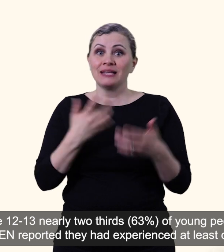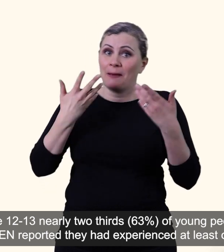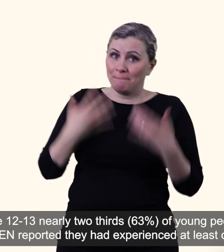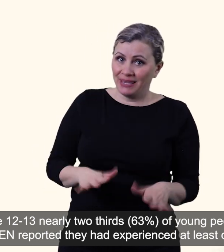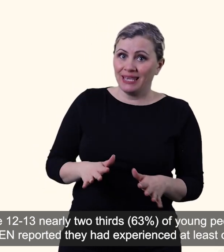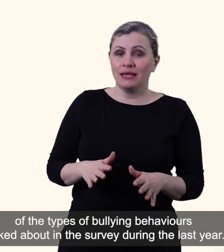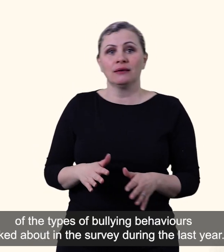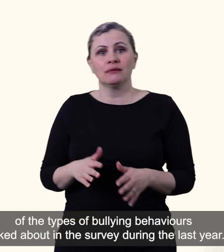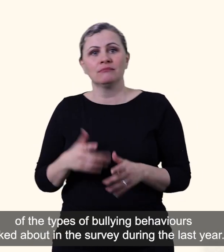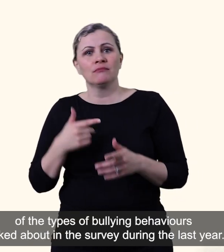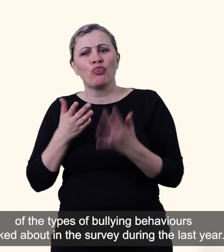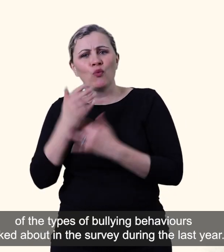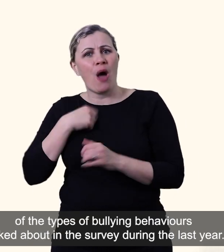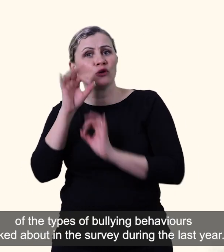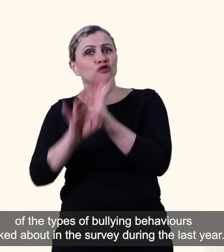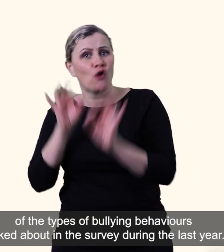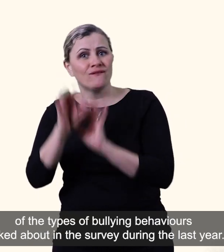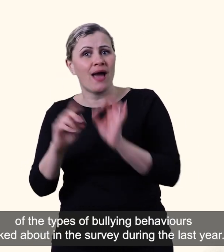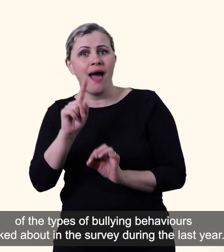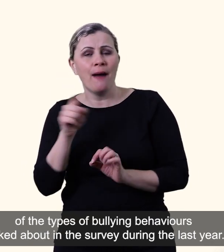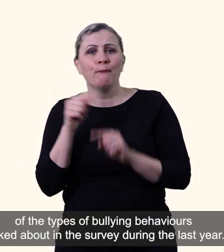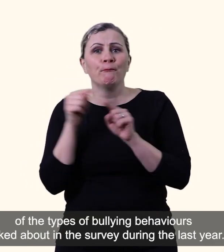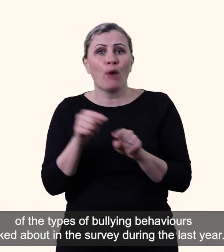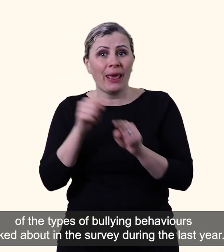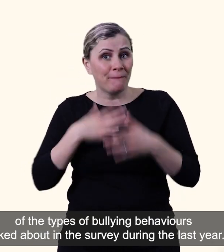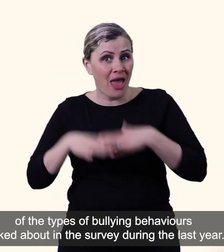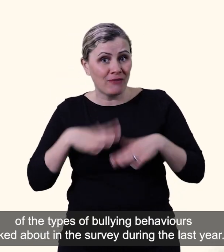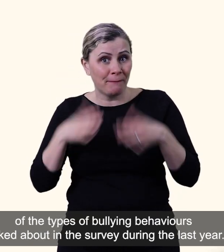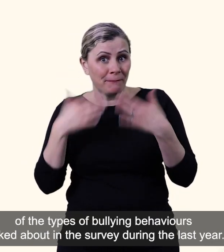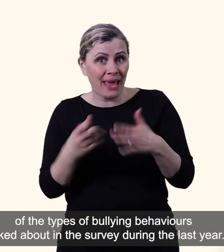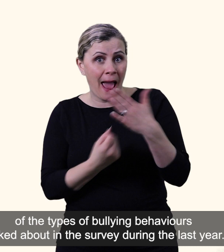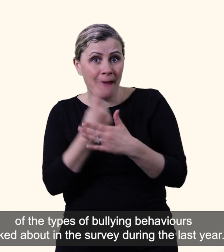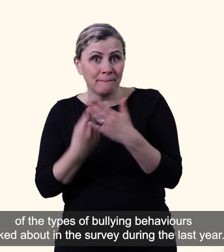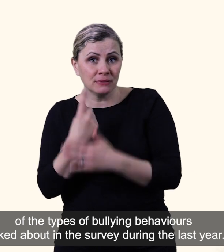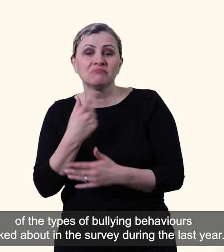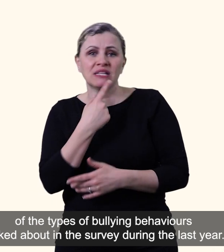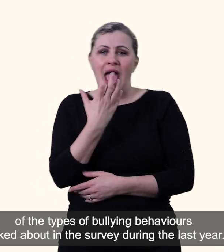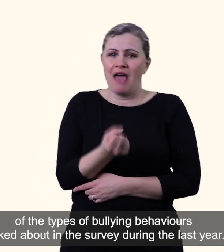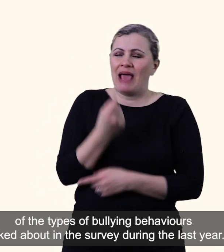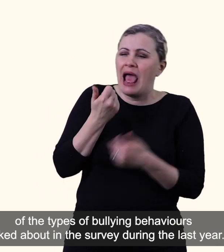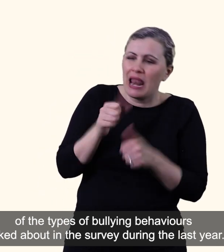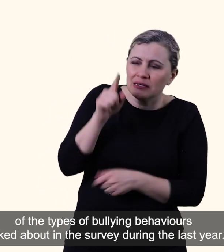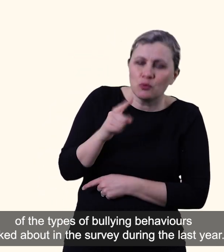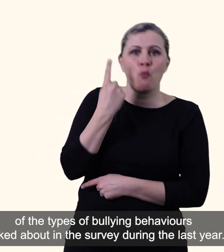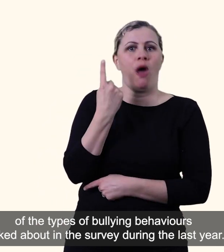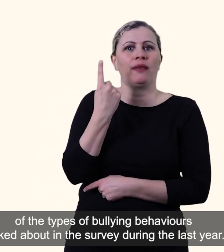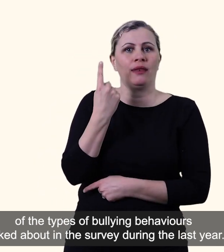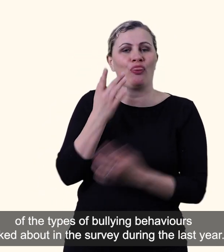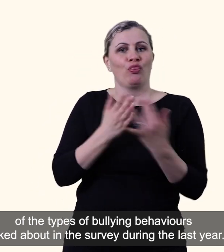experienced at least one of the types of bullying behaviours asked about in the survey during the last year.